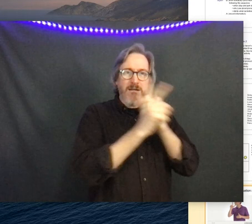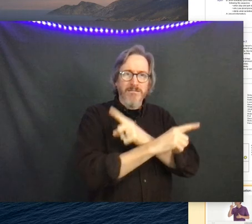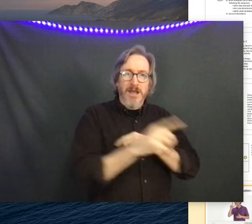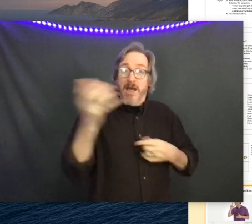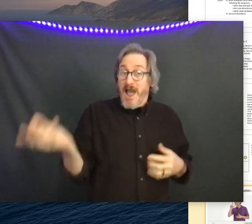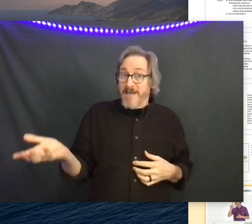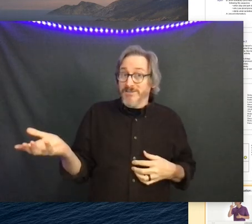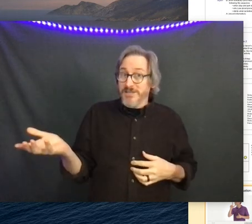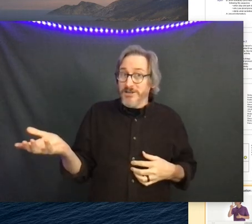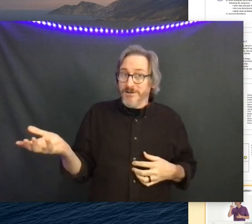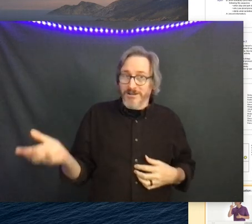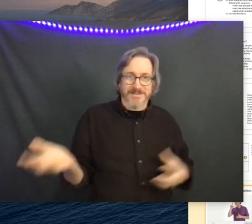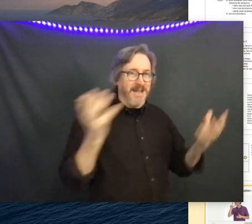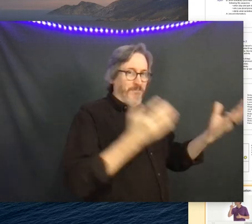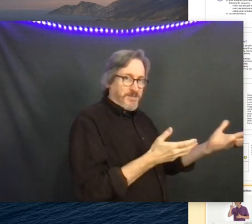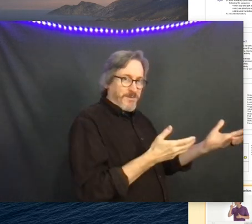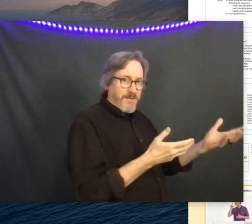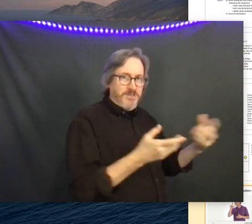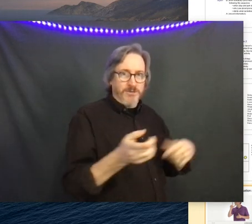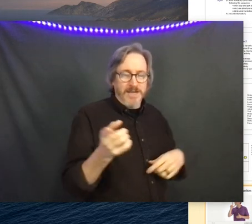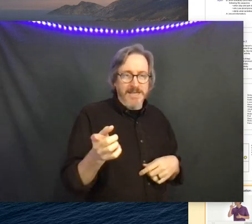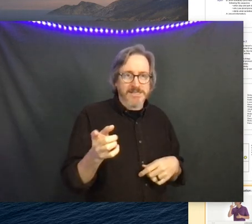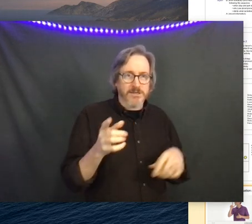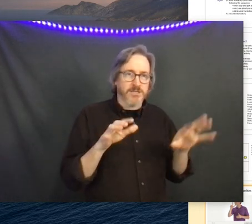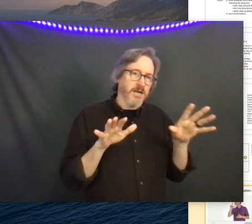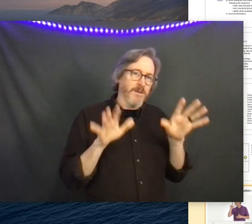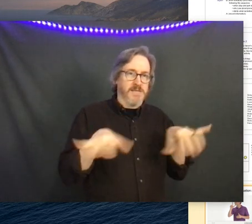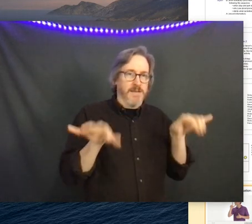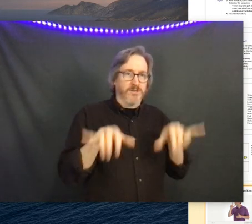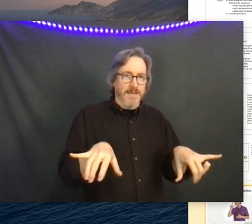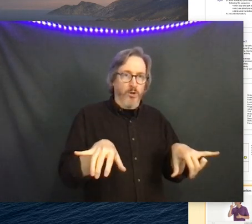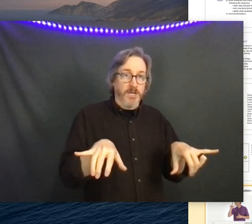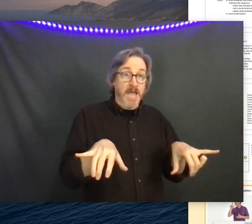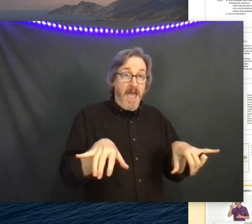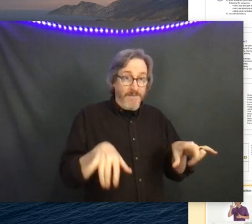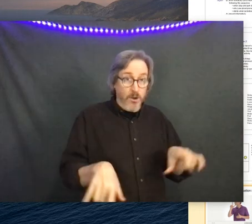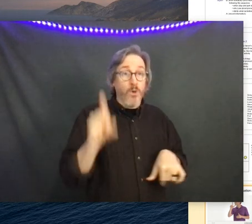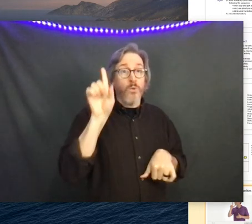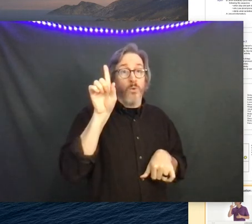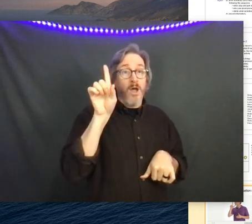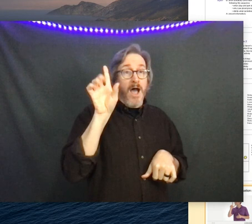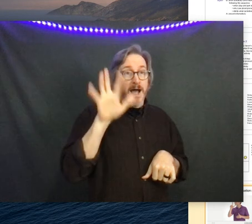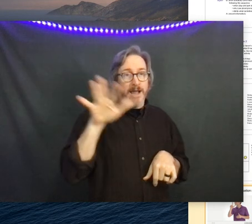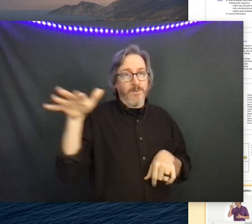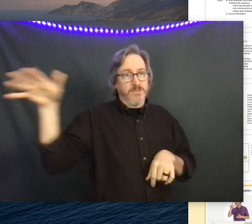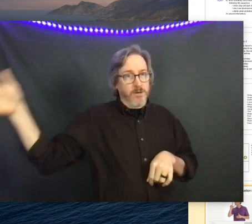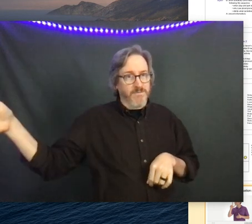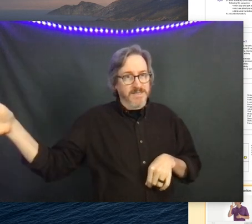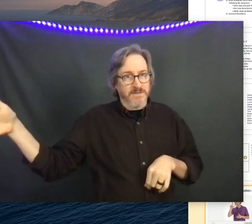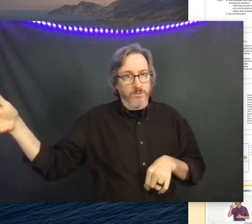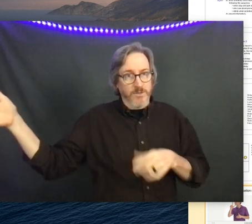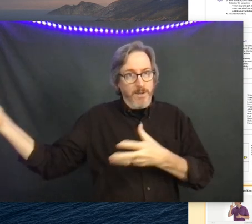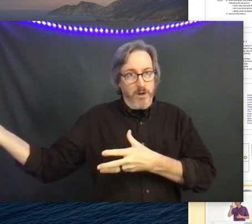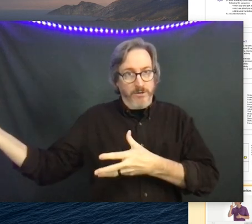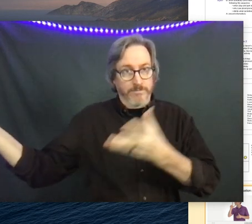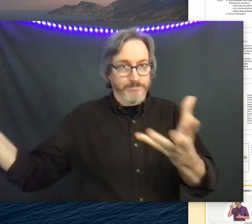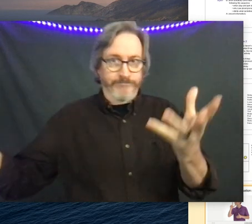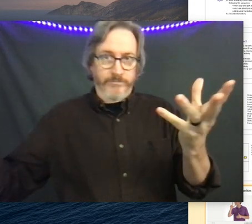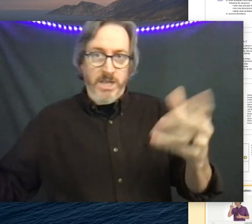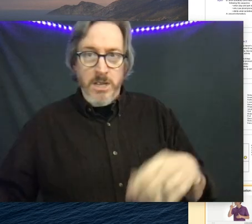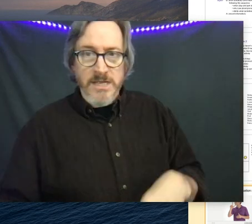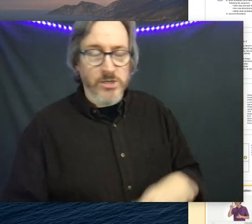said, "Oh, I haven't seen you in a long time. What you been up to?" And he starts talking about same old, and then, "Oh, I went to an art festival with my